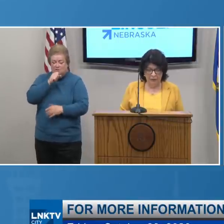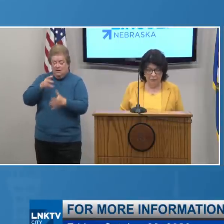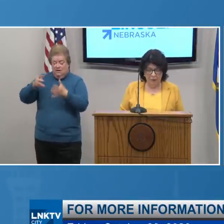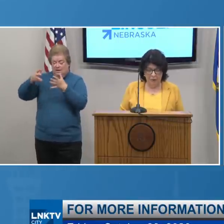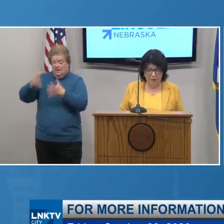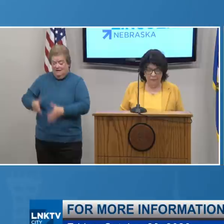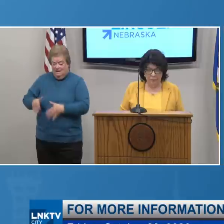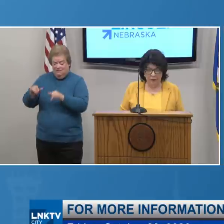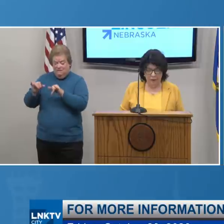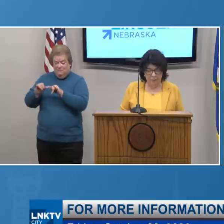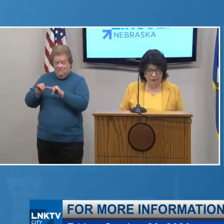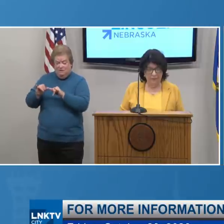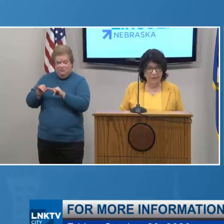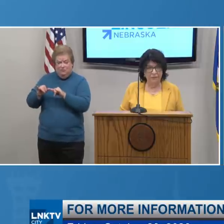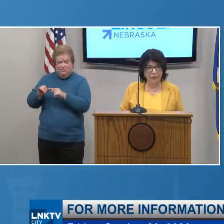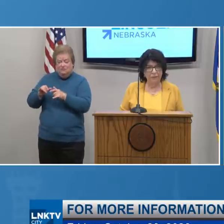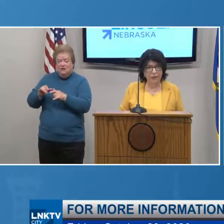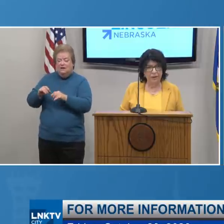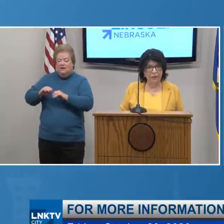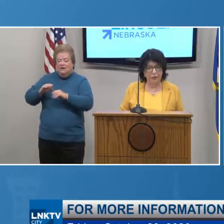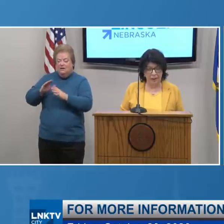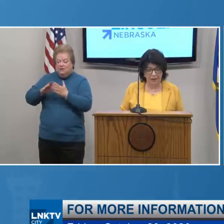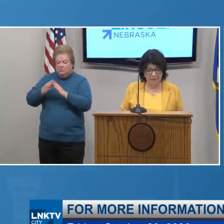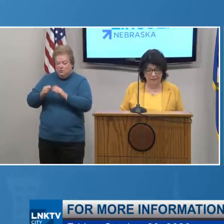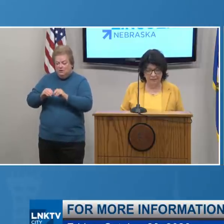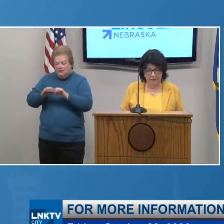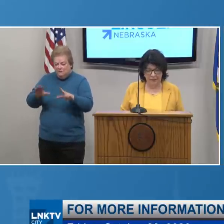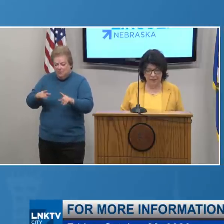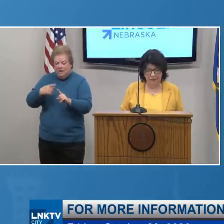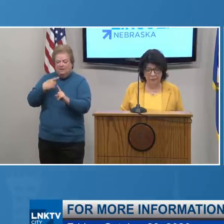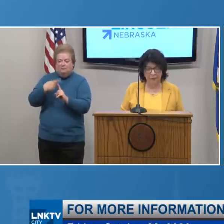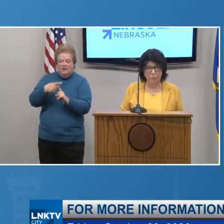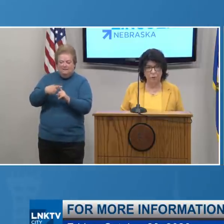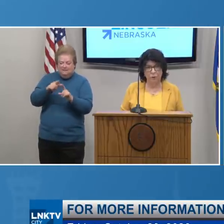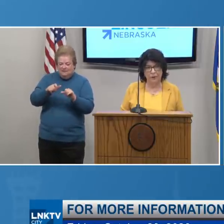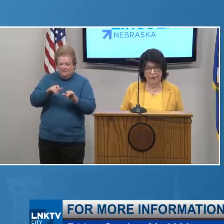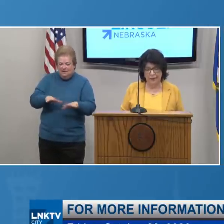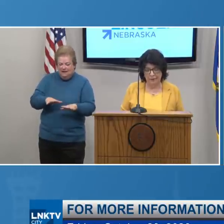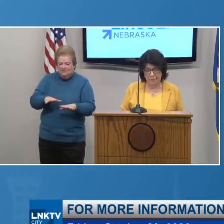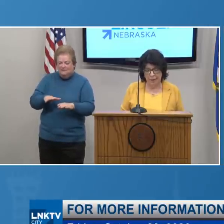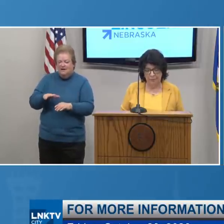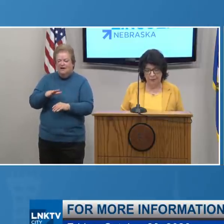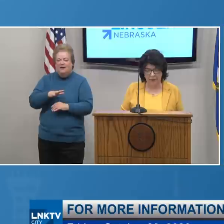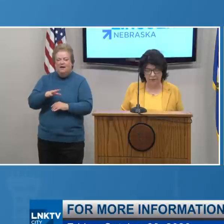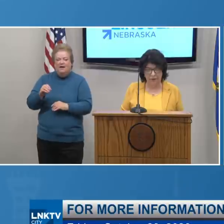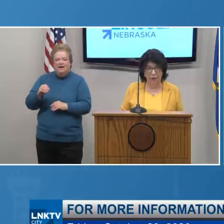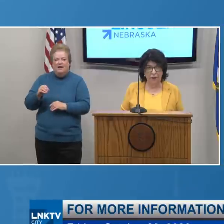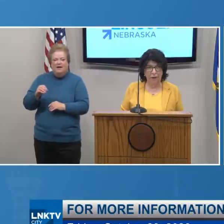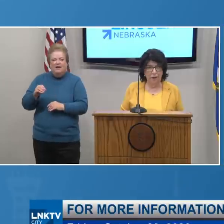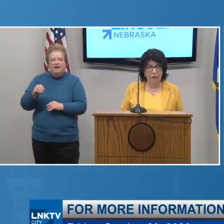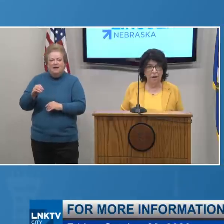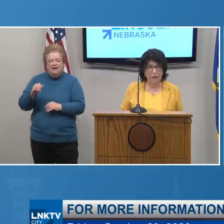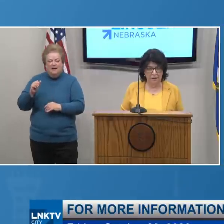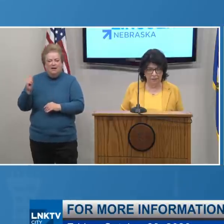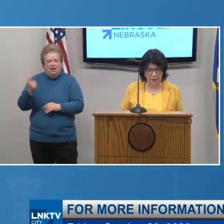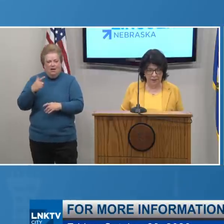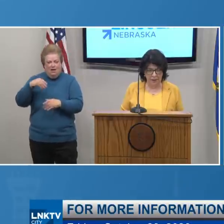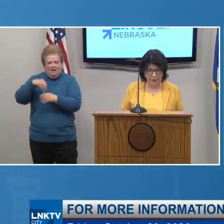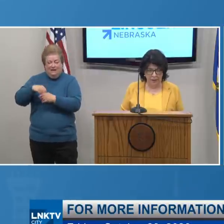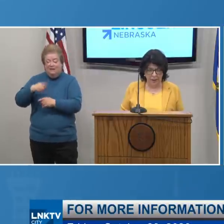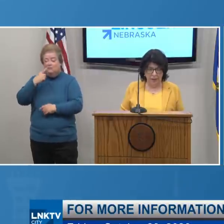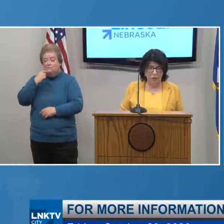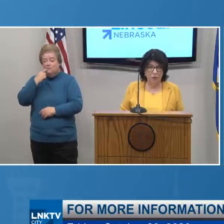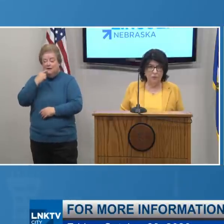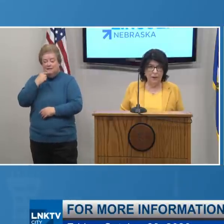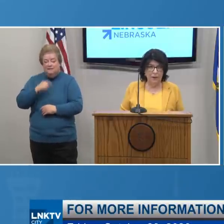metrics of community spread positivity rate new cases and case rate per 1000 population are all in the